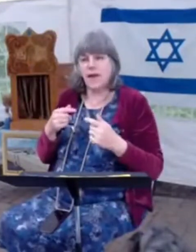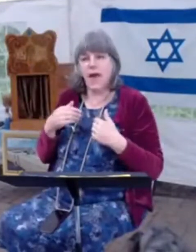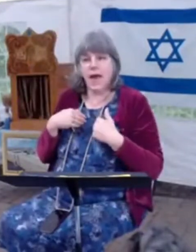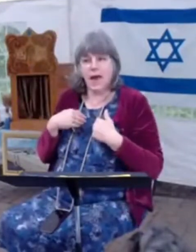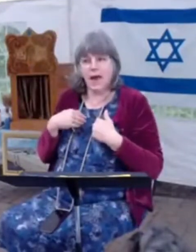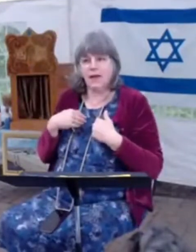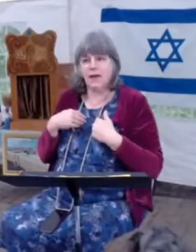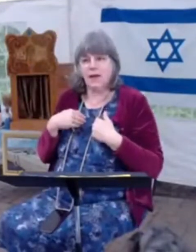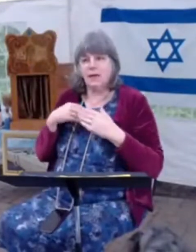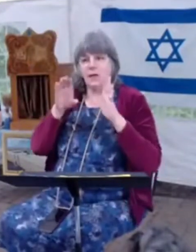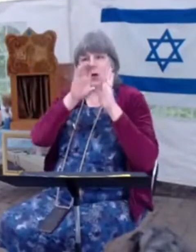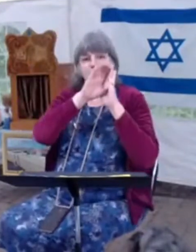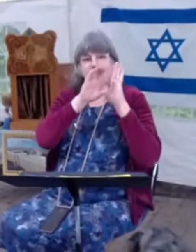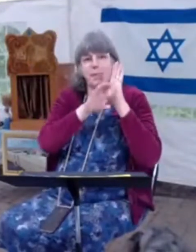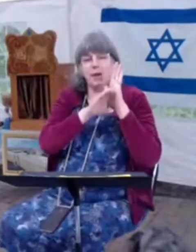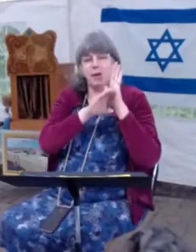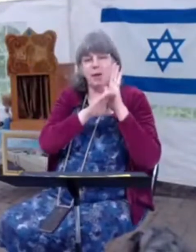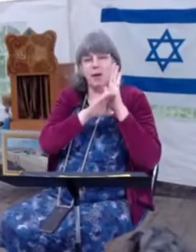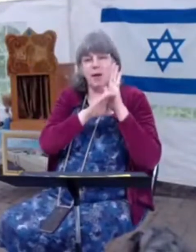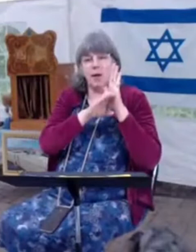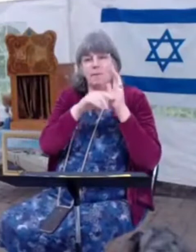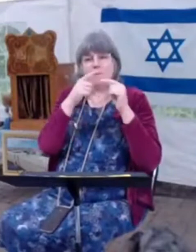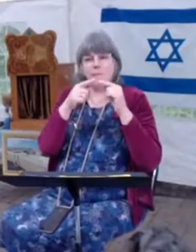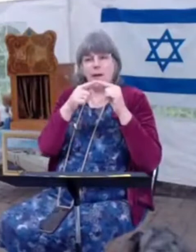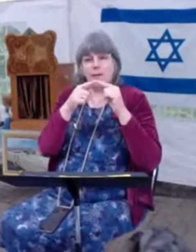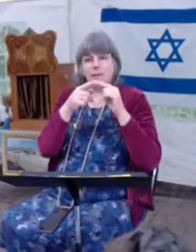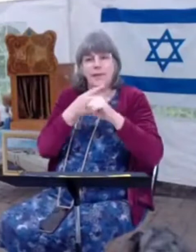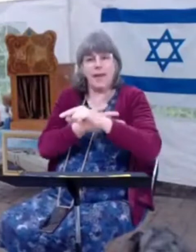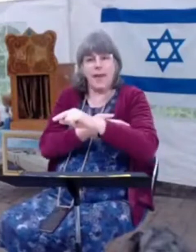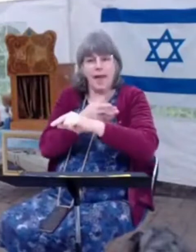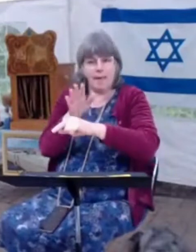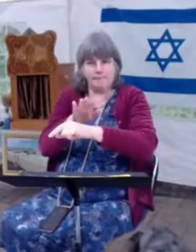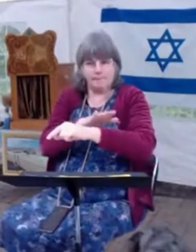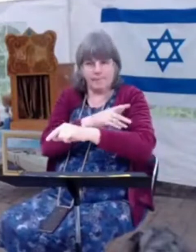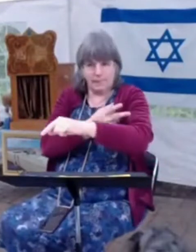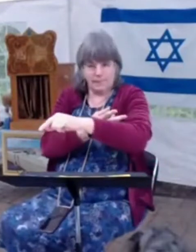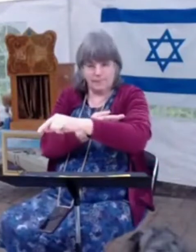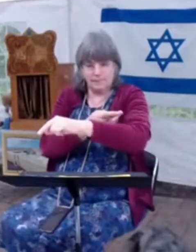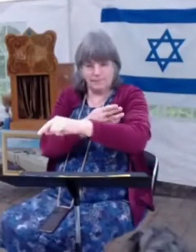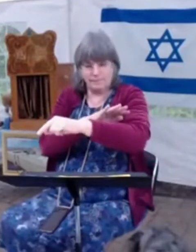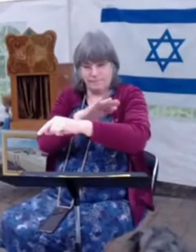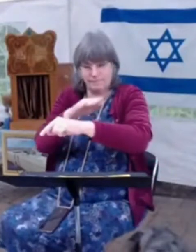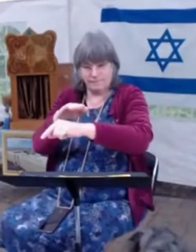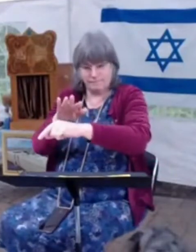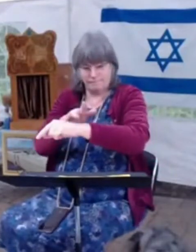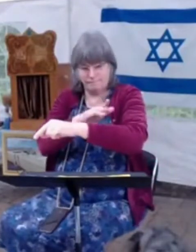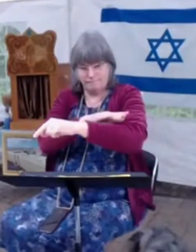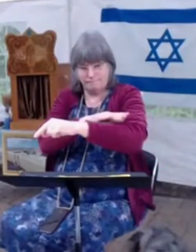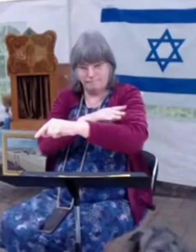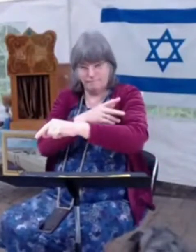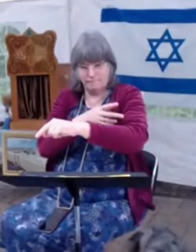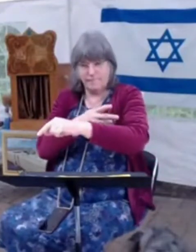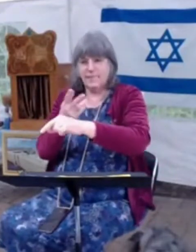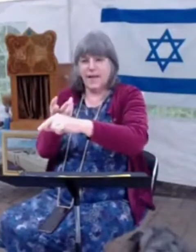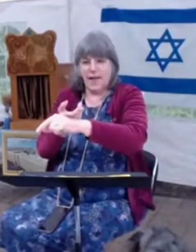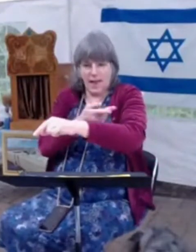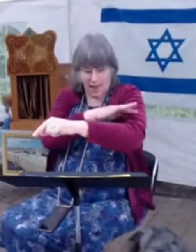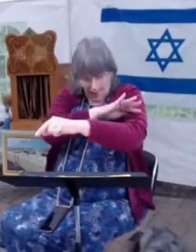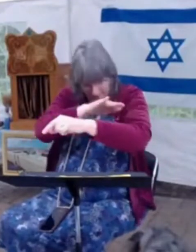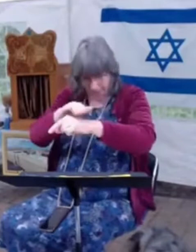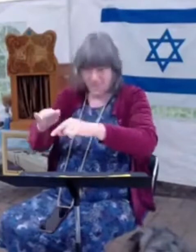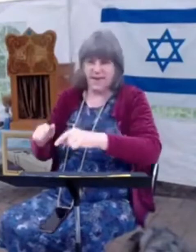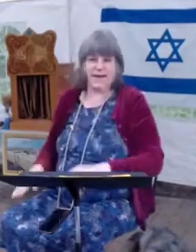Egypt under the command of Moshe, to trust Moshe's leadership. That's stuff.